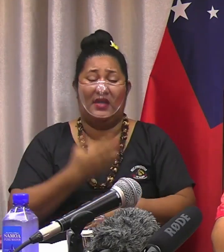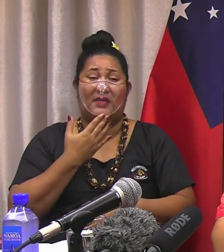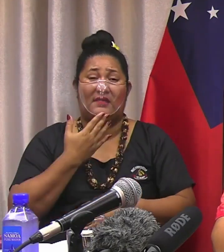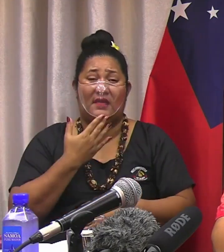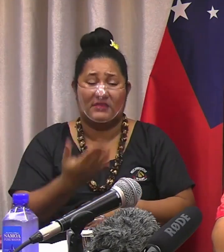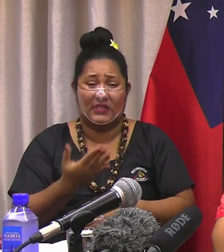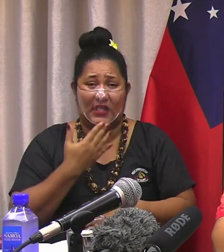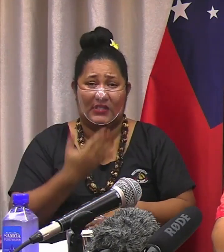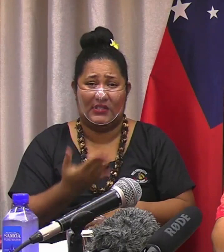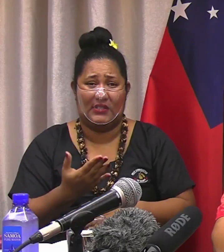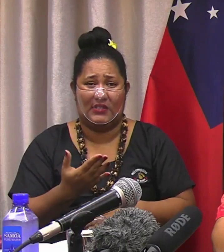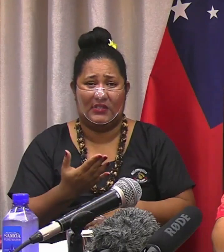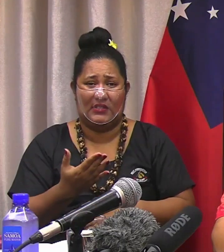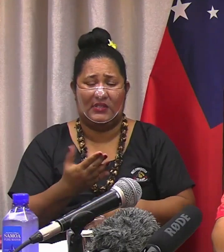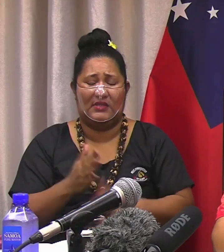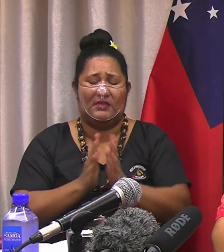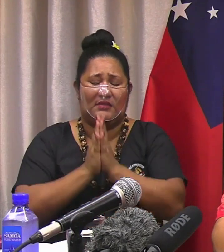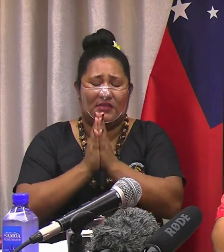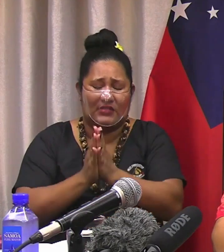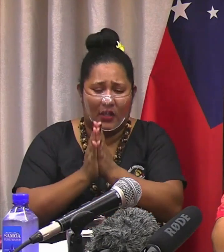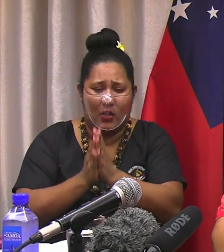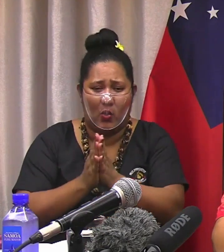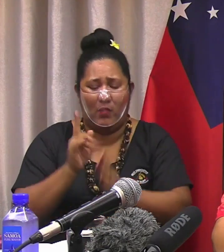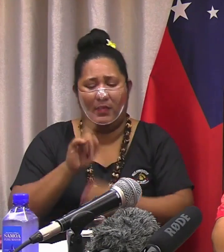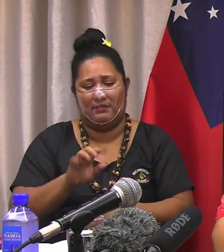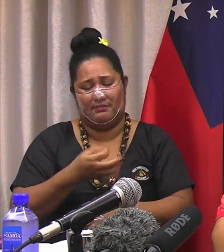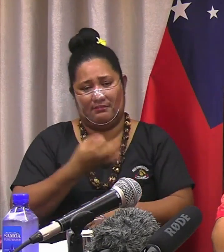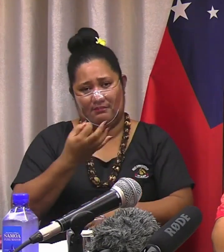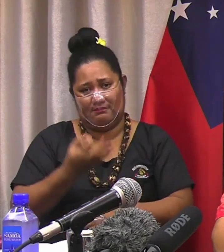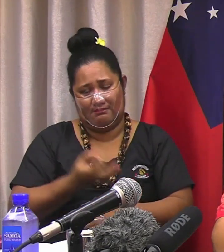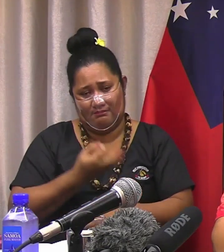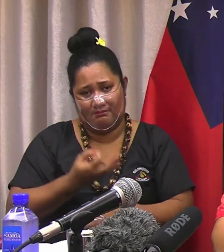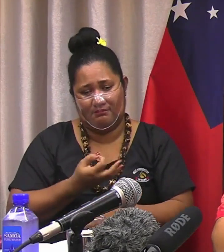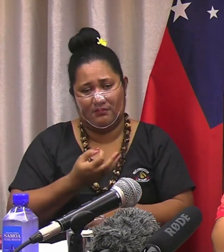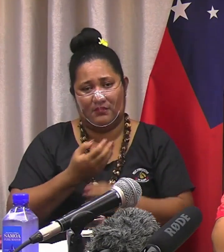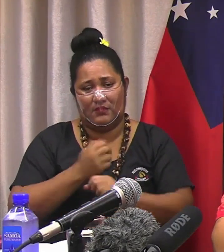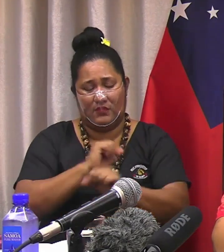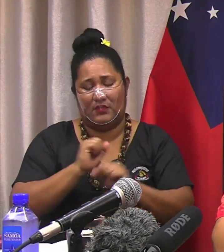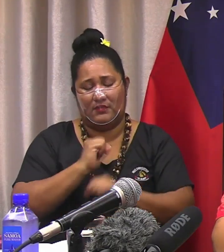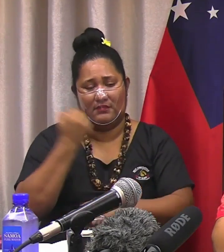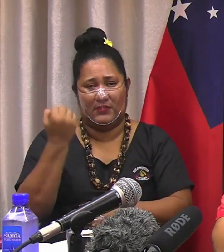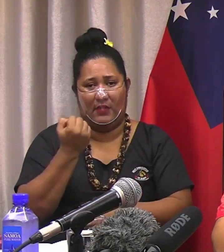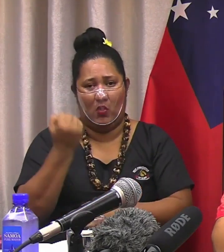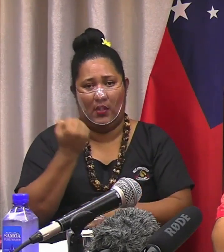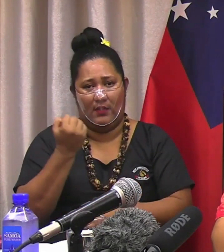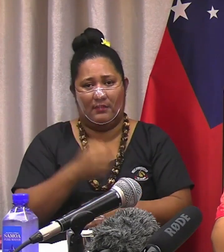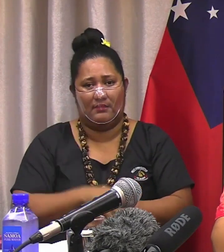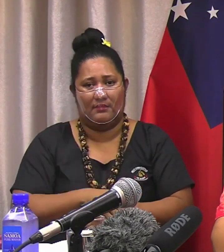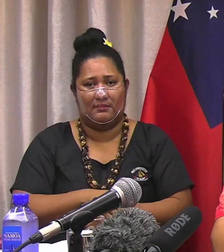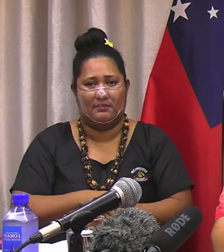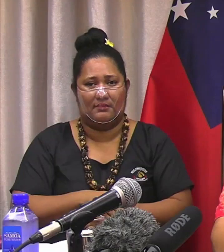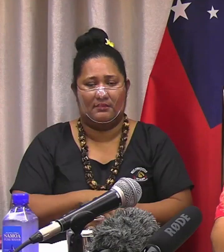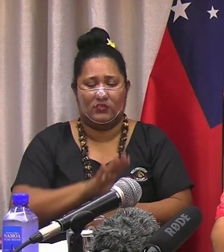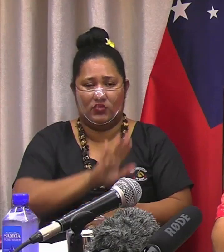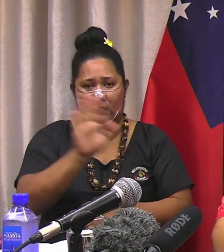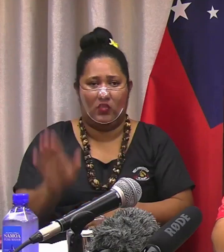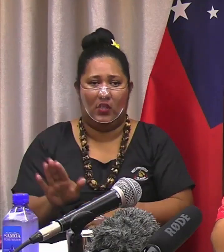Faftaitele le faitatalo ma le tapua inga mau I si o tato watunu u.